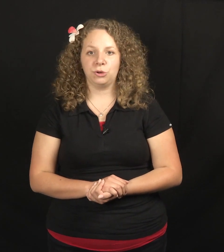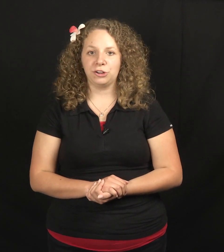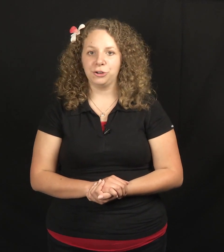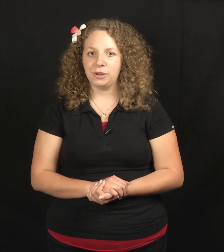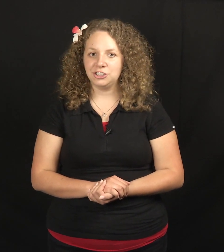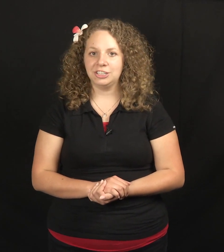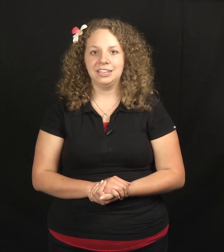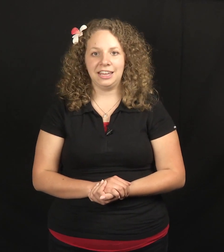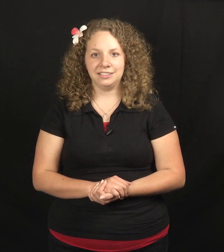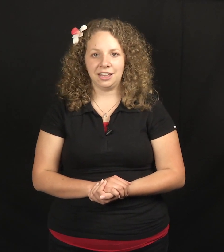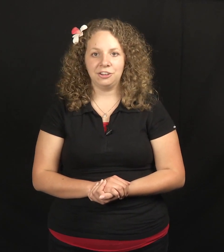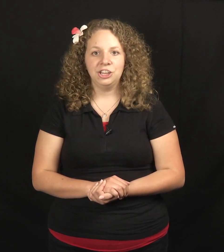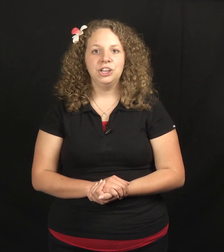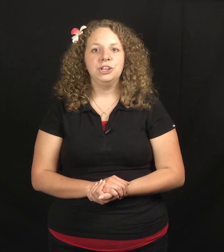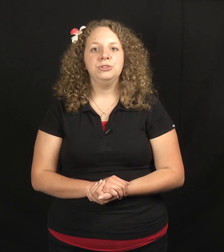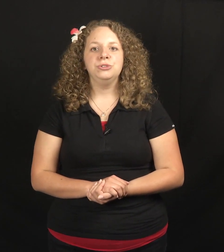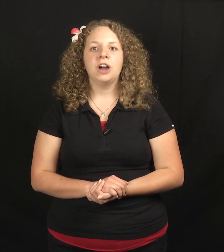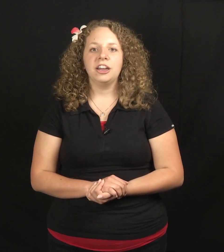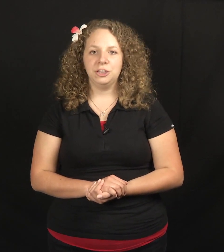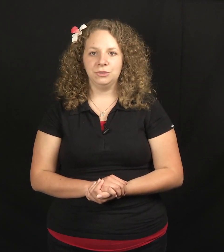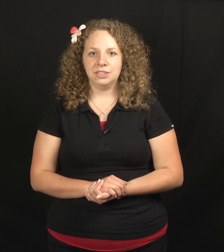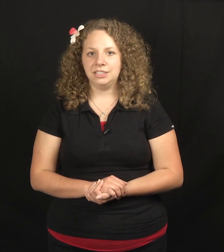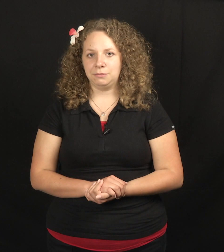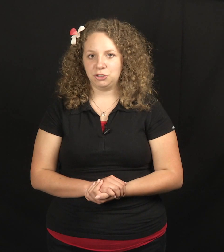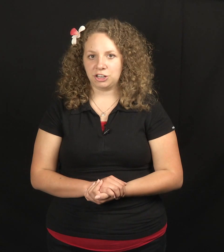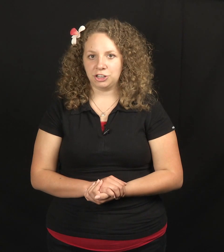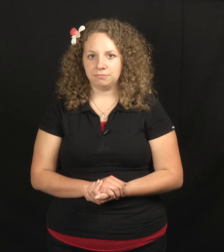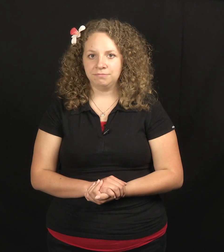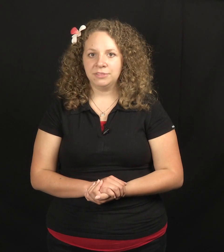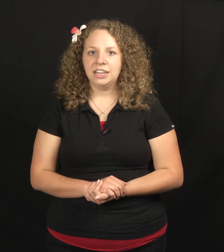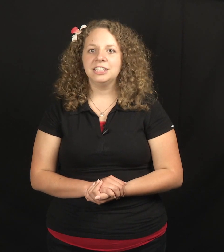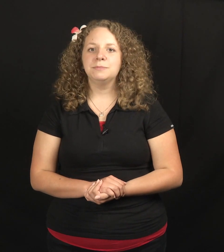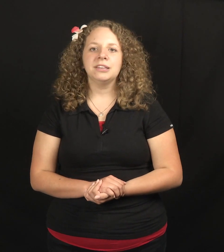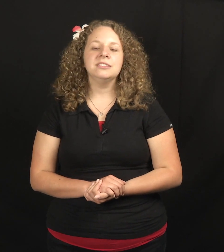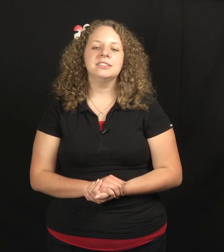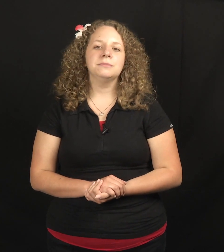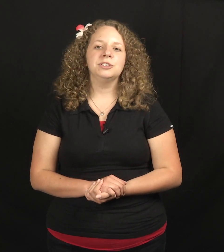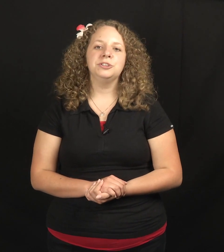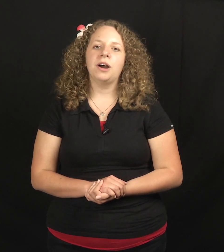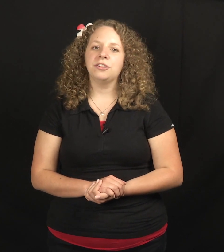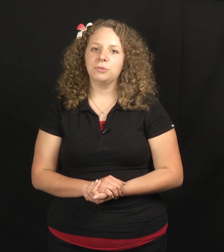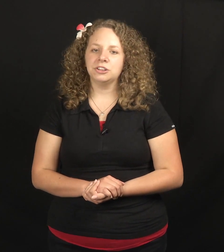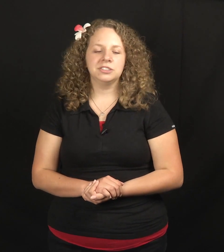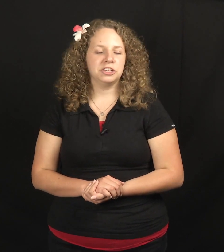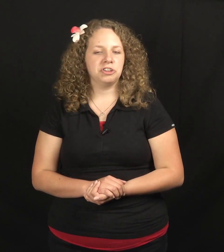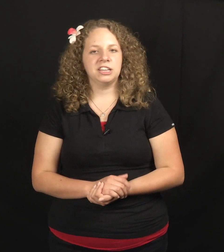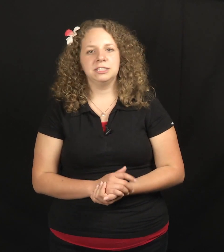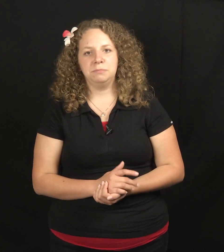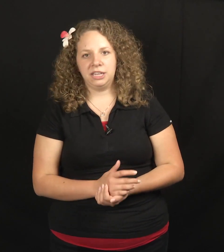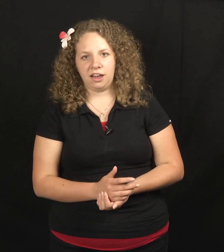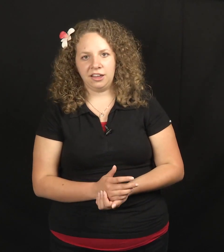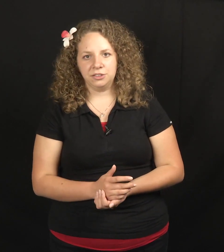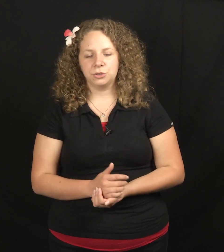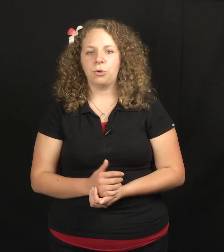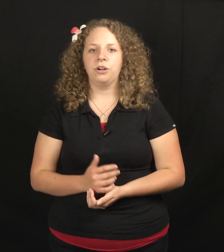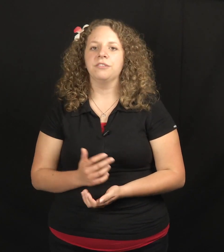rhetorical question in ASL, you do not use the same structure. It is best to substitute other words such as because or